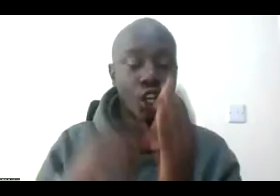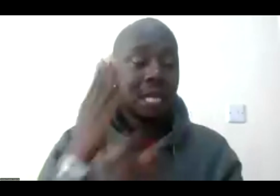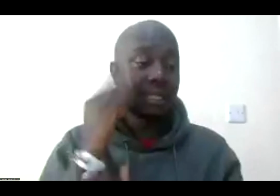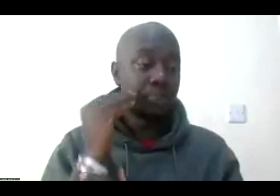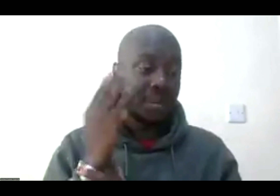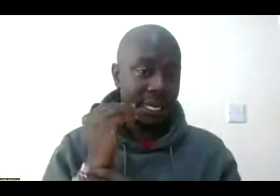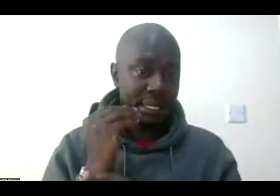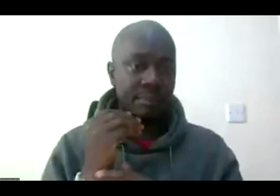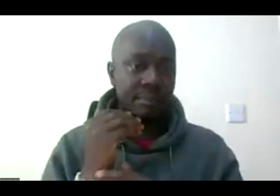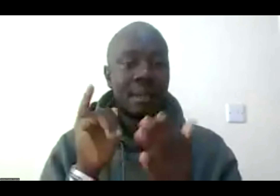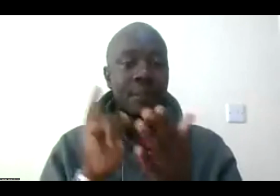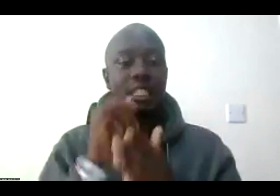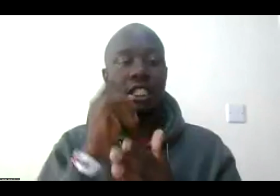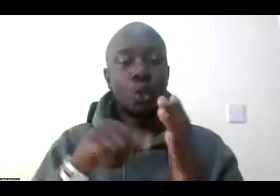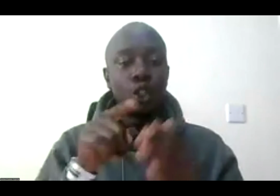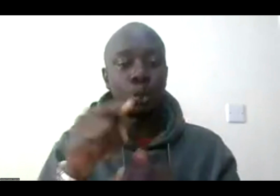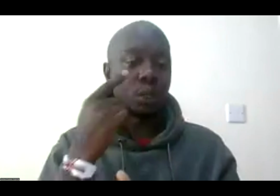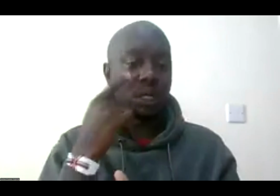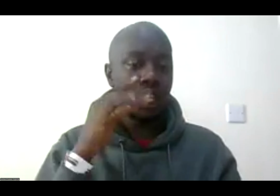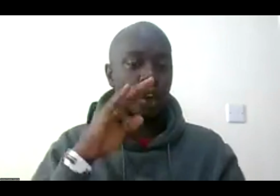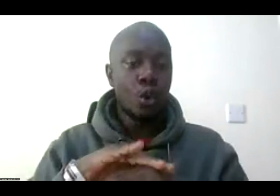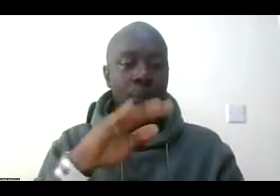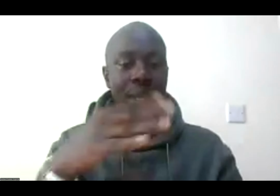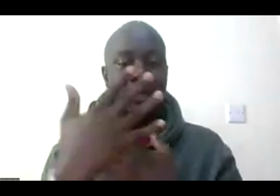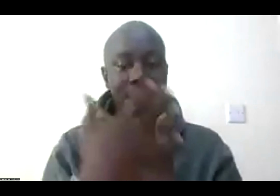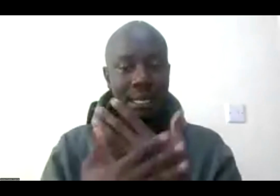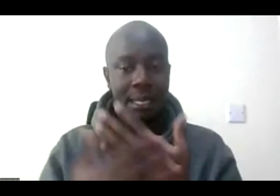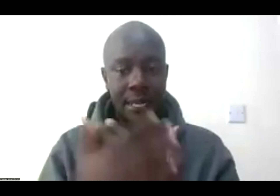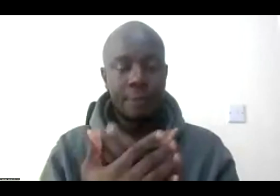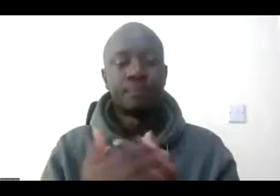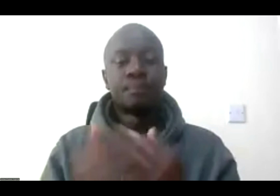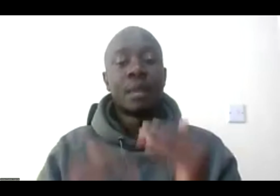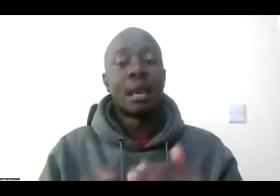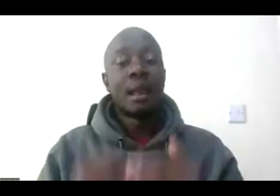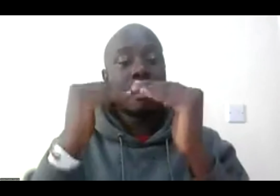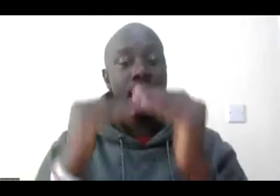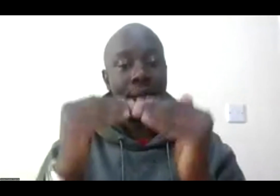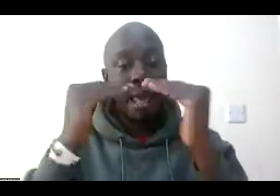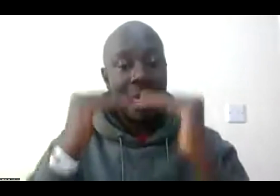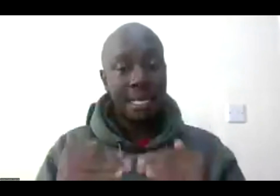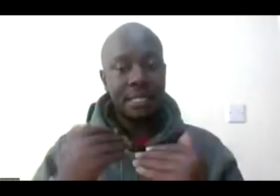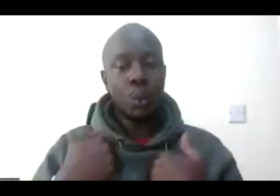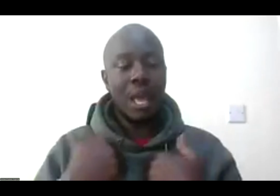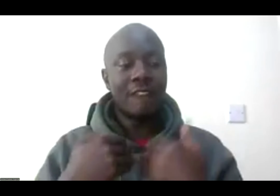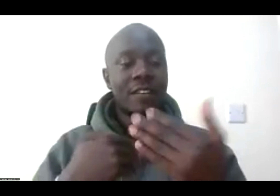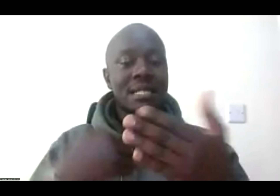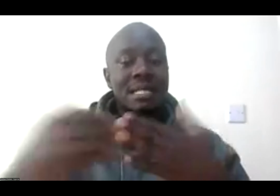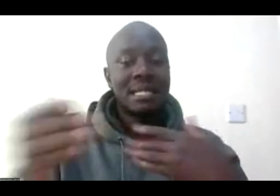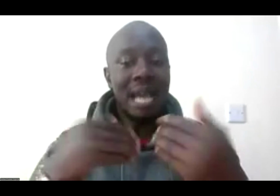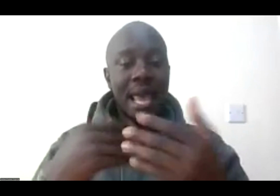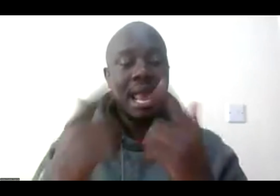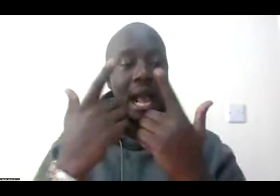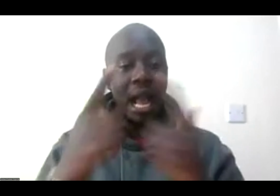whereby you can be able to even upload a document and the avatar will interpret for you, as you can see on your